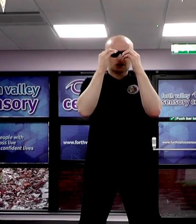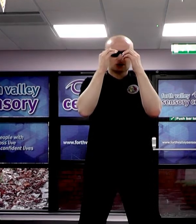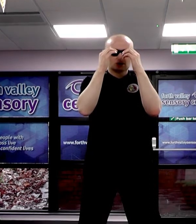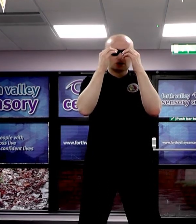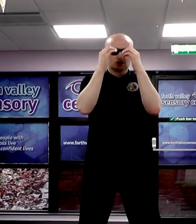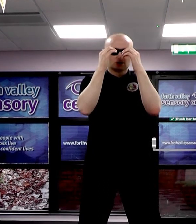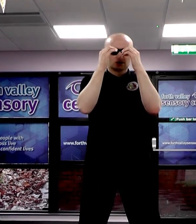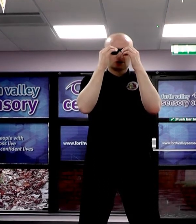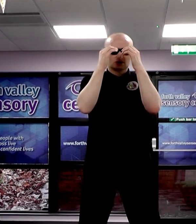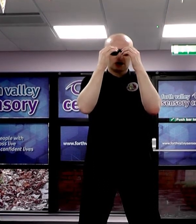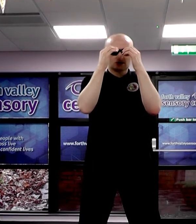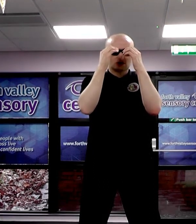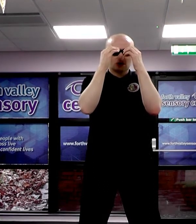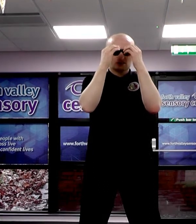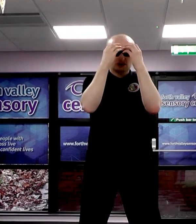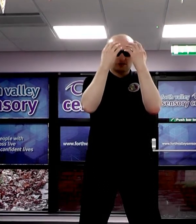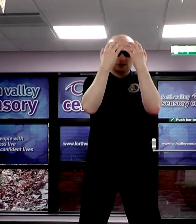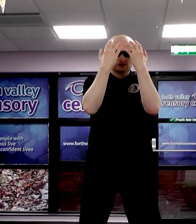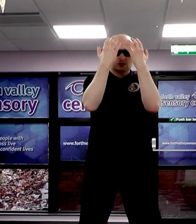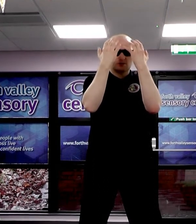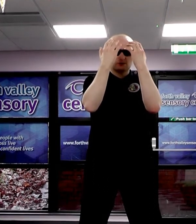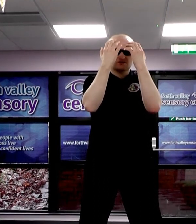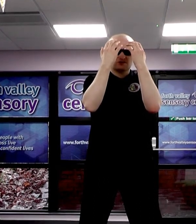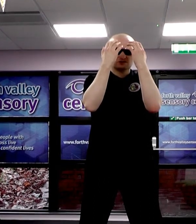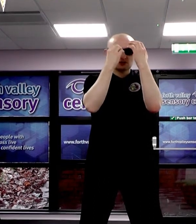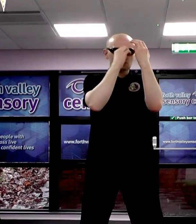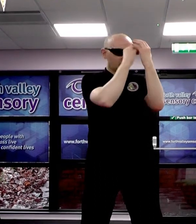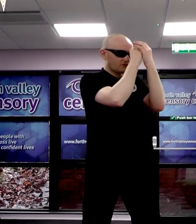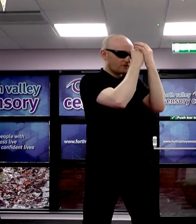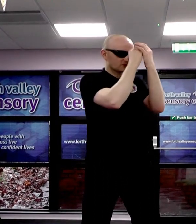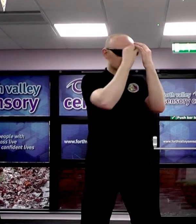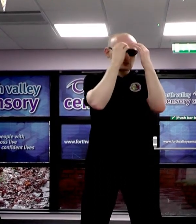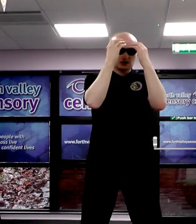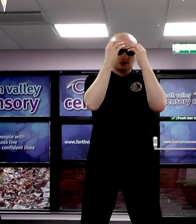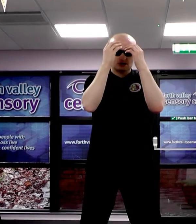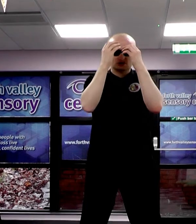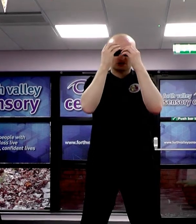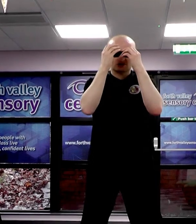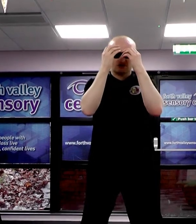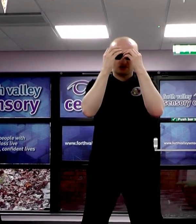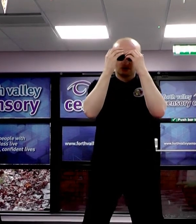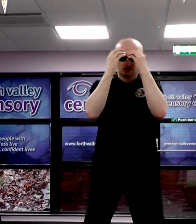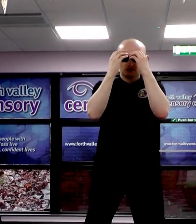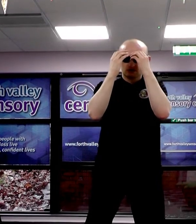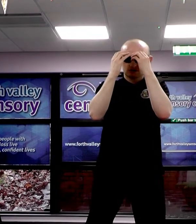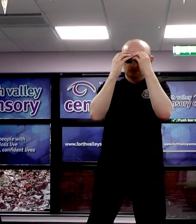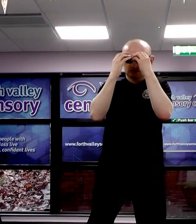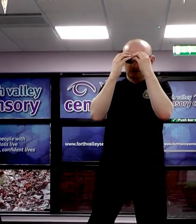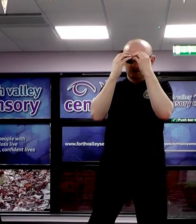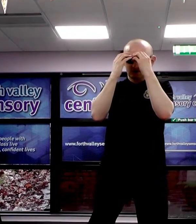this, hands up, keep your hands up, palms facing you, one fist away and transfer to the